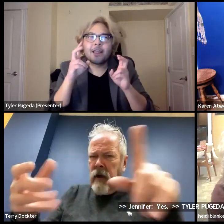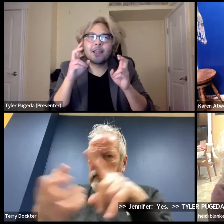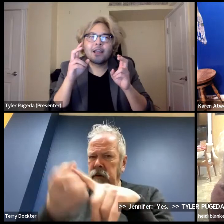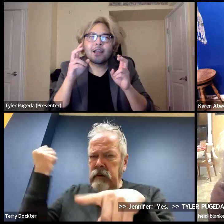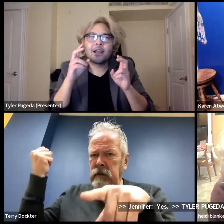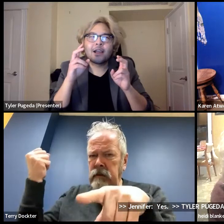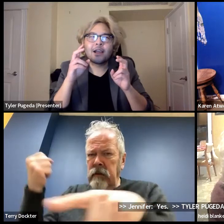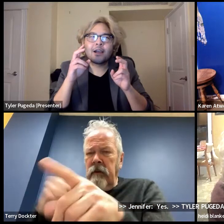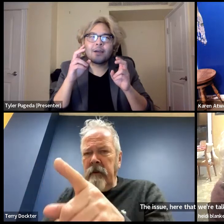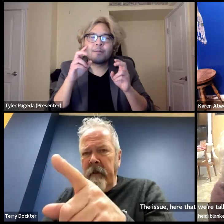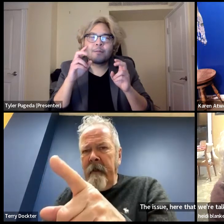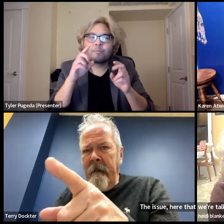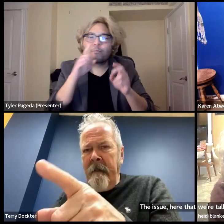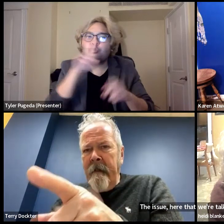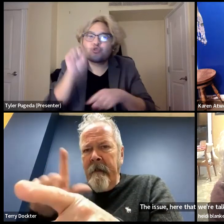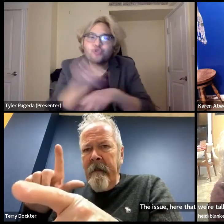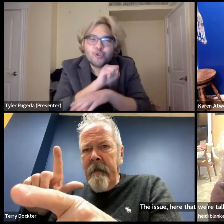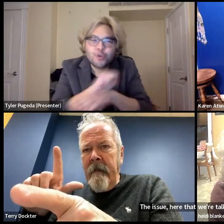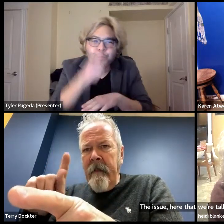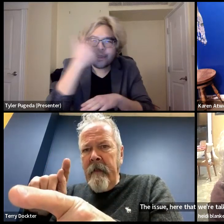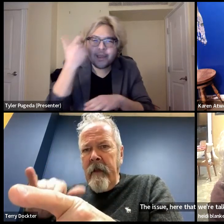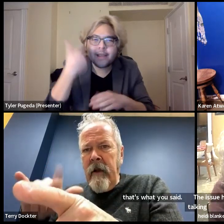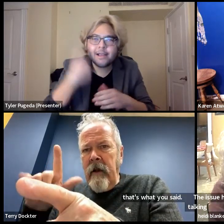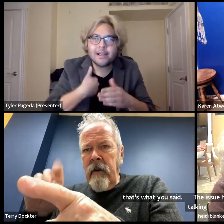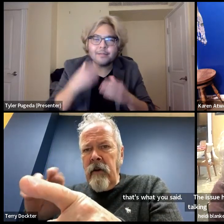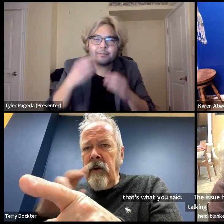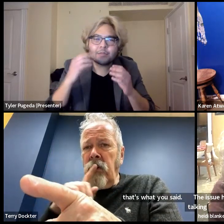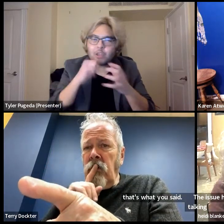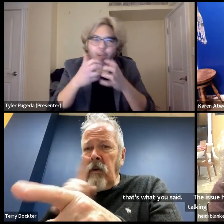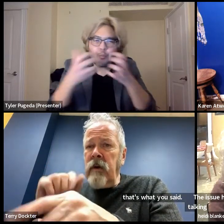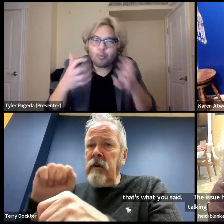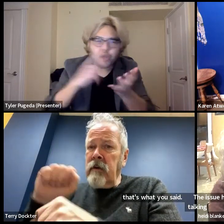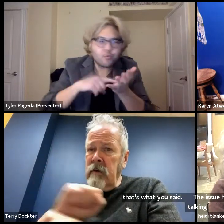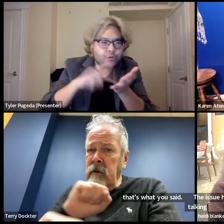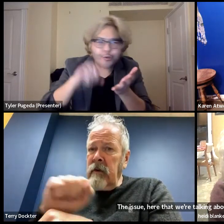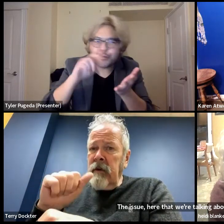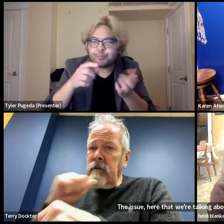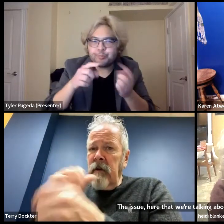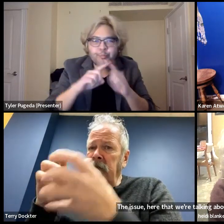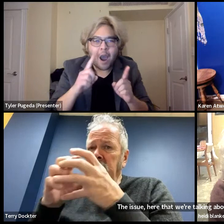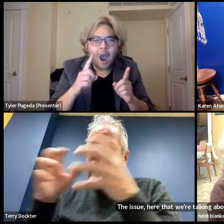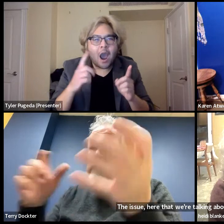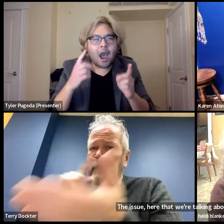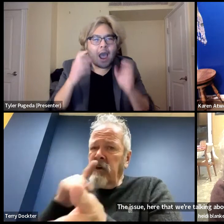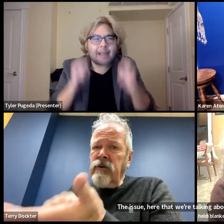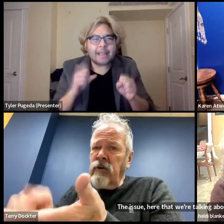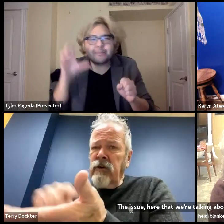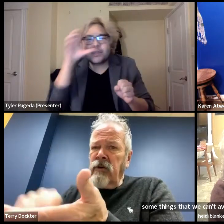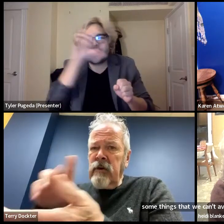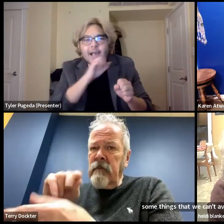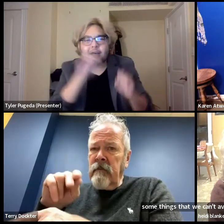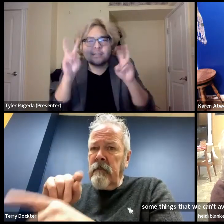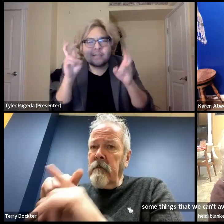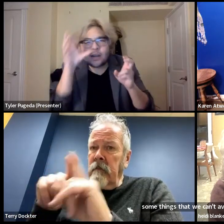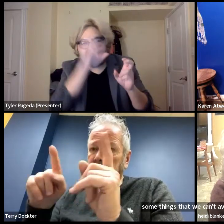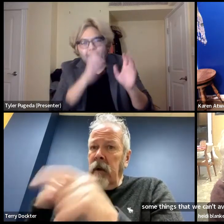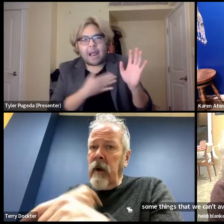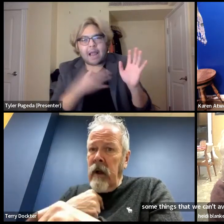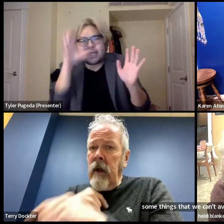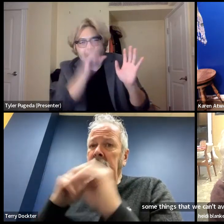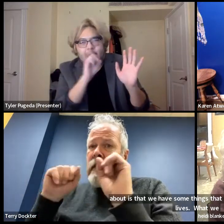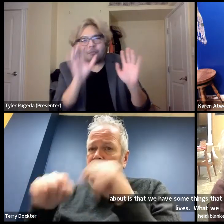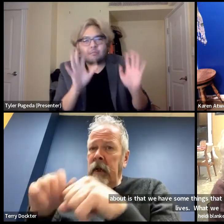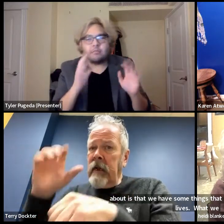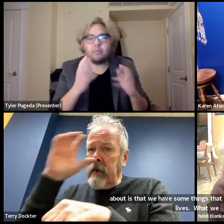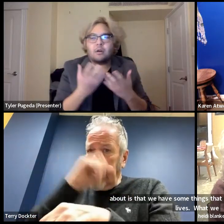and Alzheimer's? And Tyler says, good question. We can't really answer for